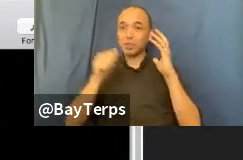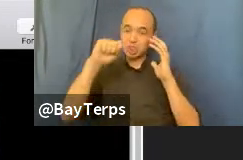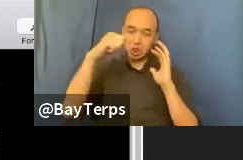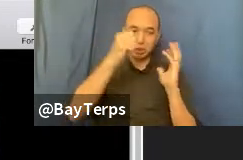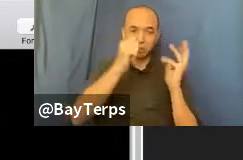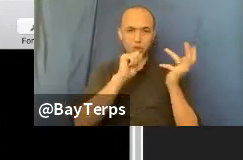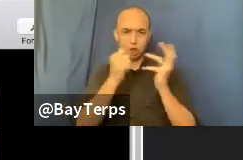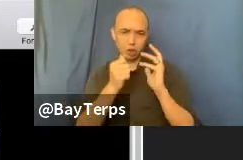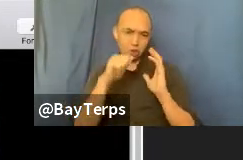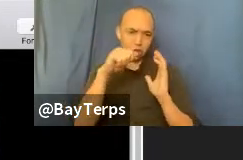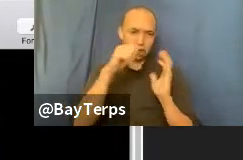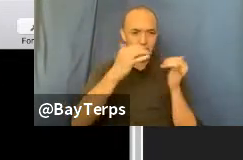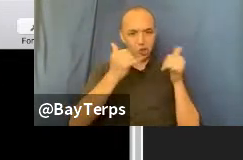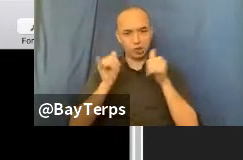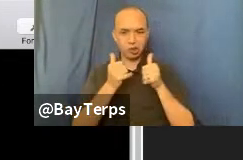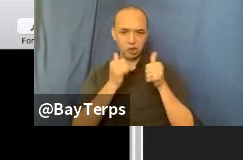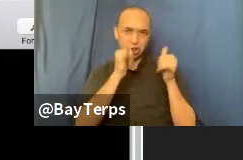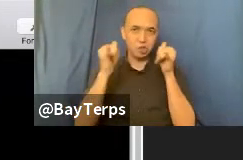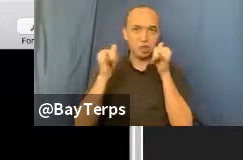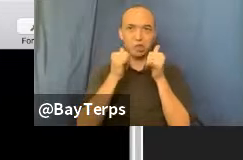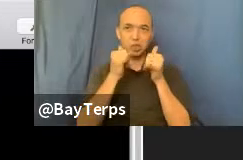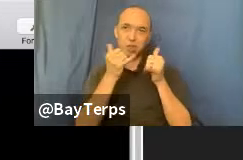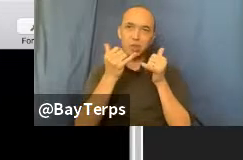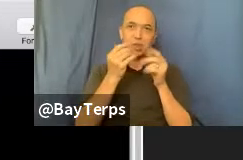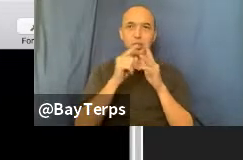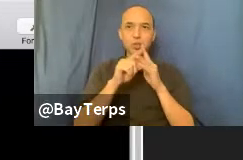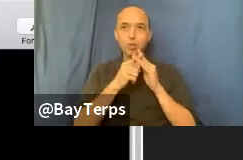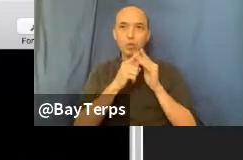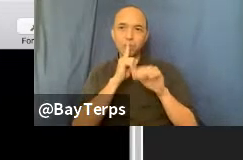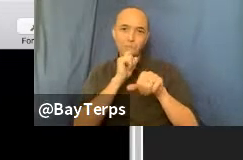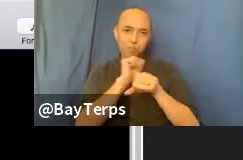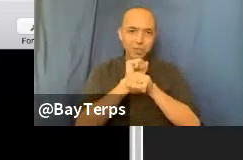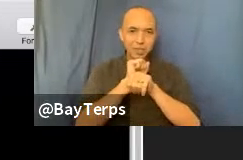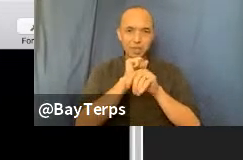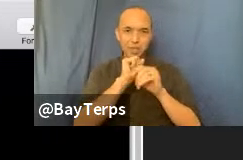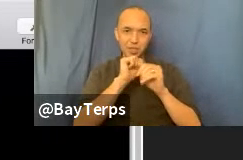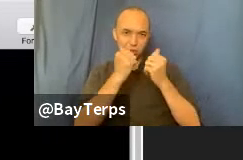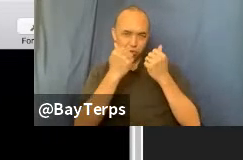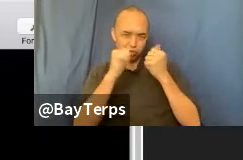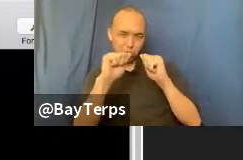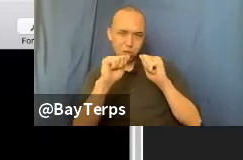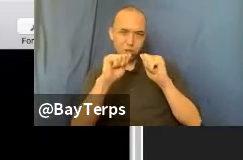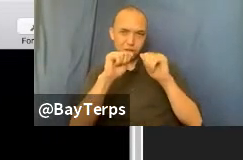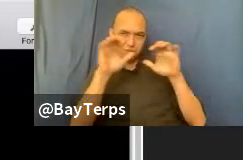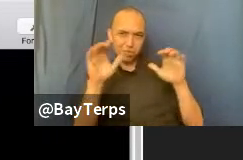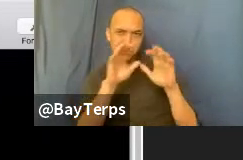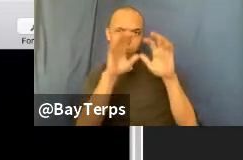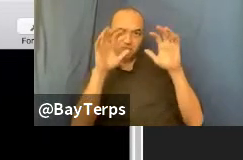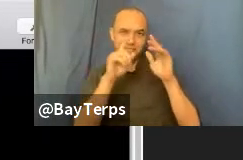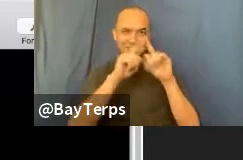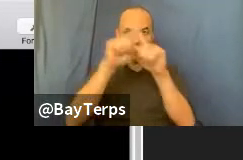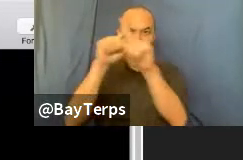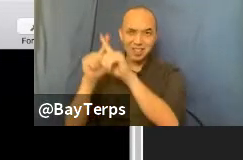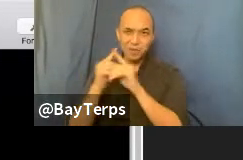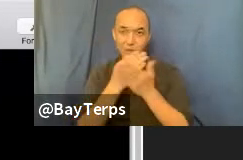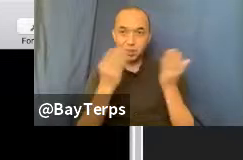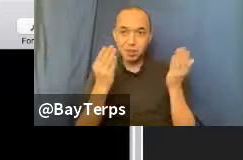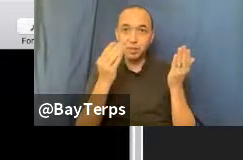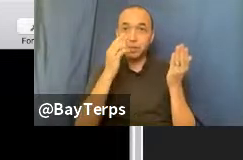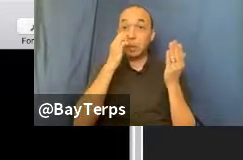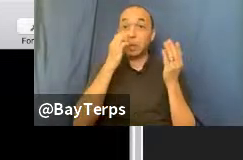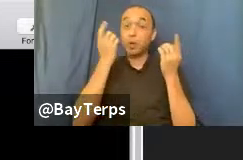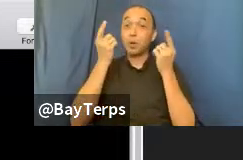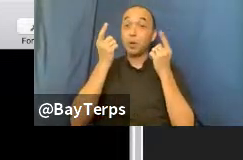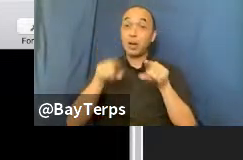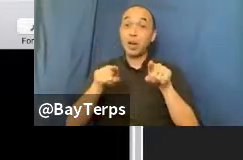possible with pumpkin carving. And, that's what started getting us some attention. Food Network and, the Yankees were one of our